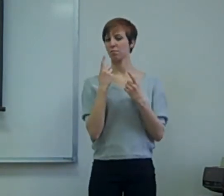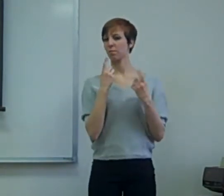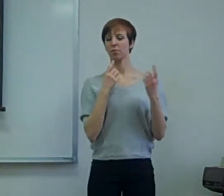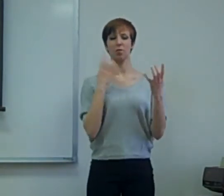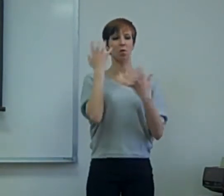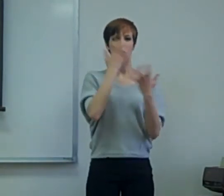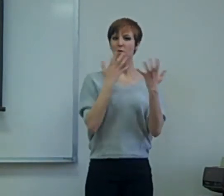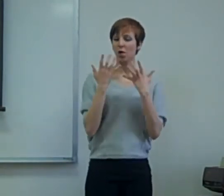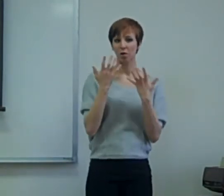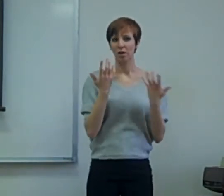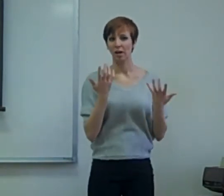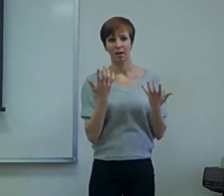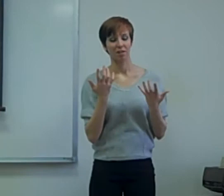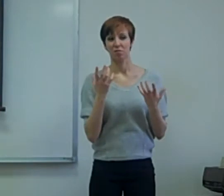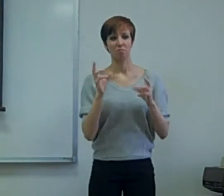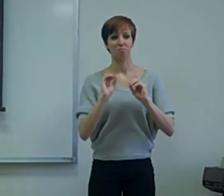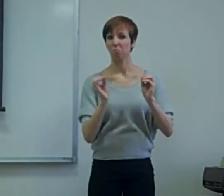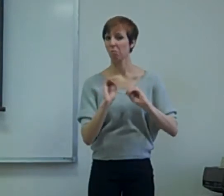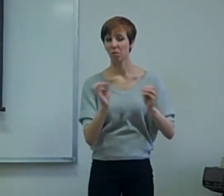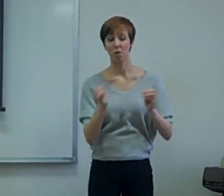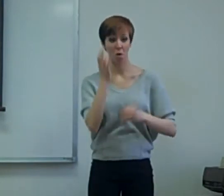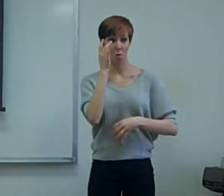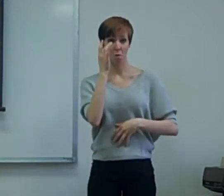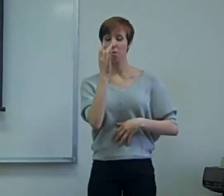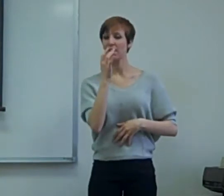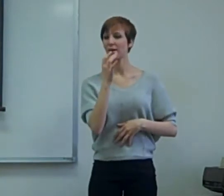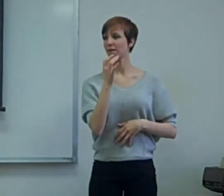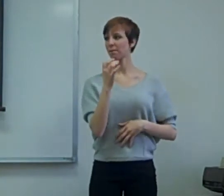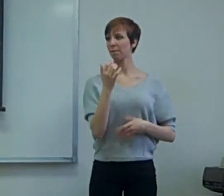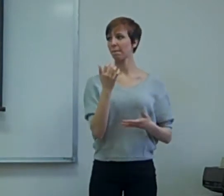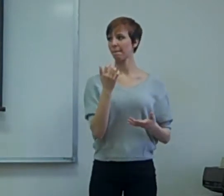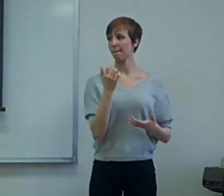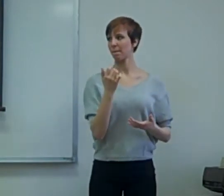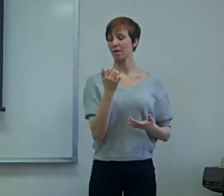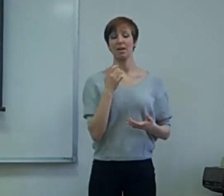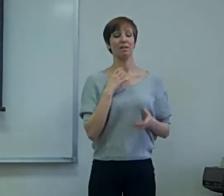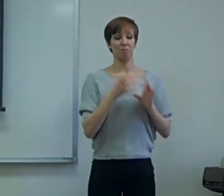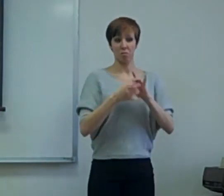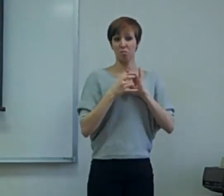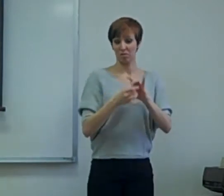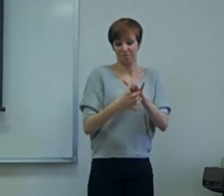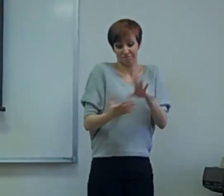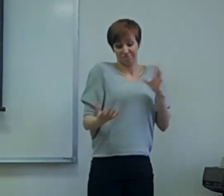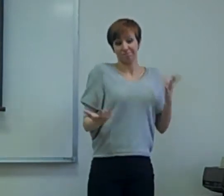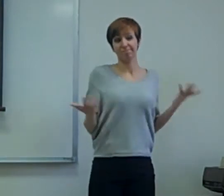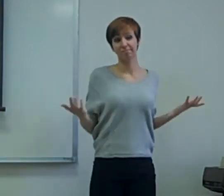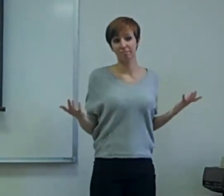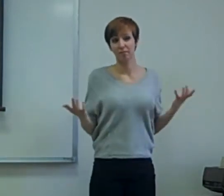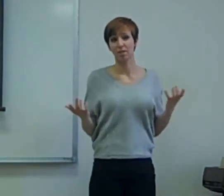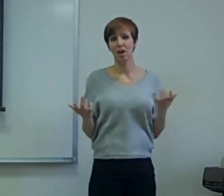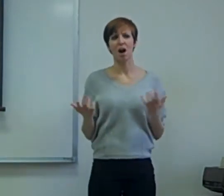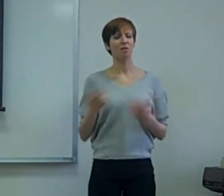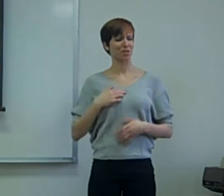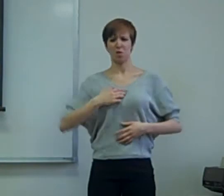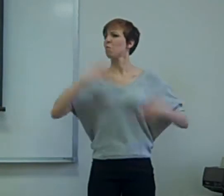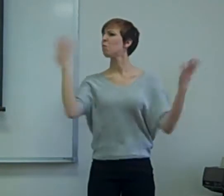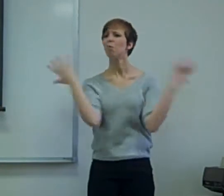anymore. And I know you guys want to suck the air out of the room and go, are you kidding me? And I listened to her like,